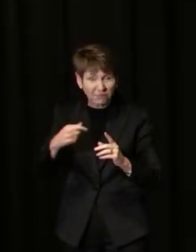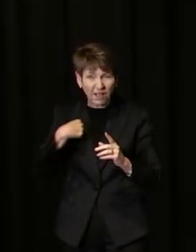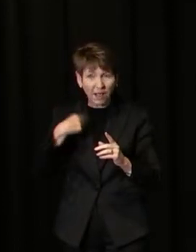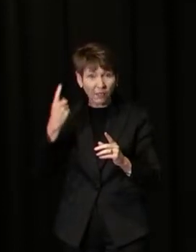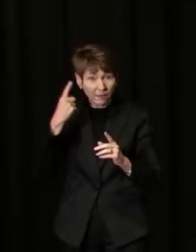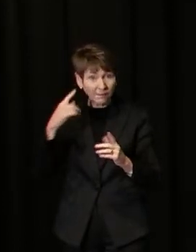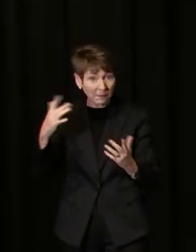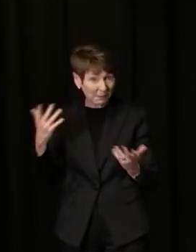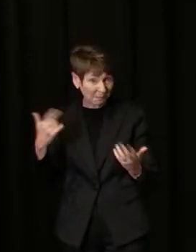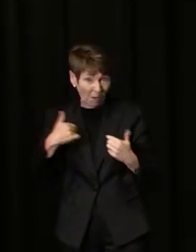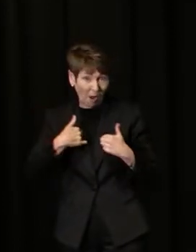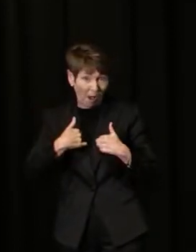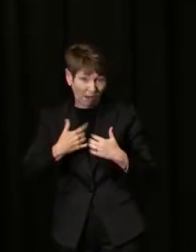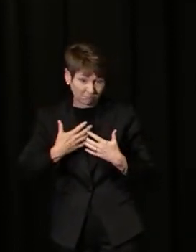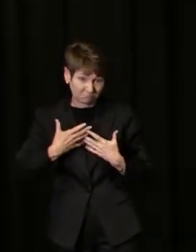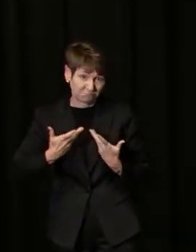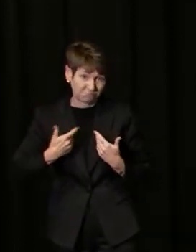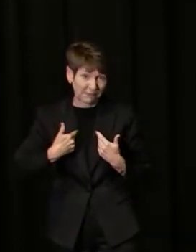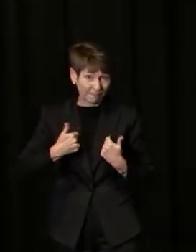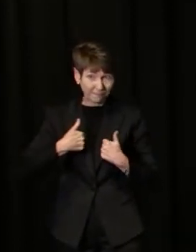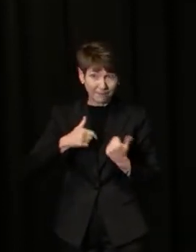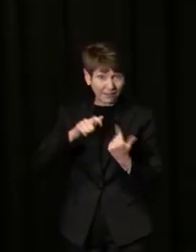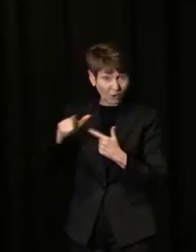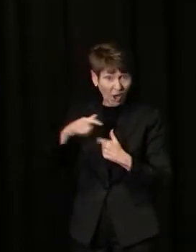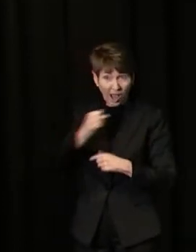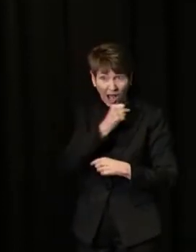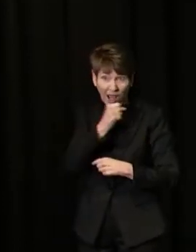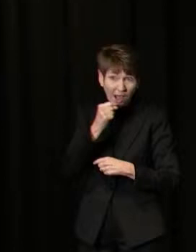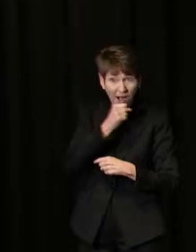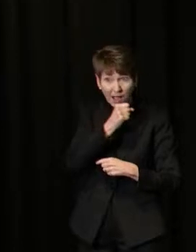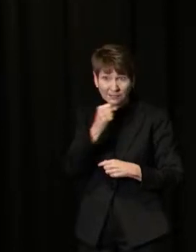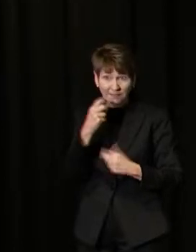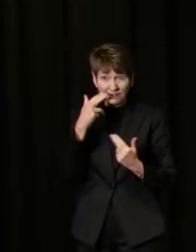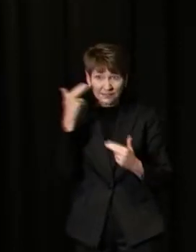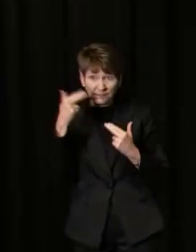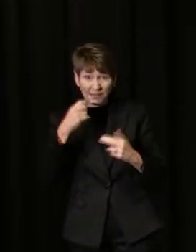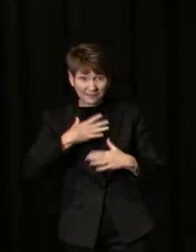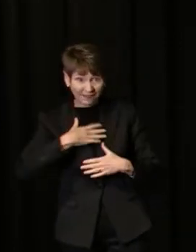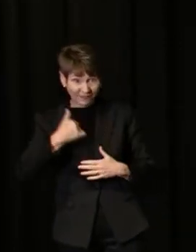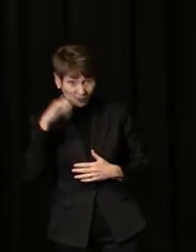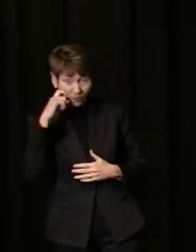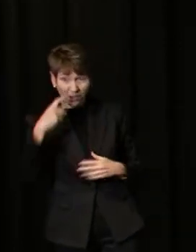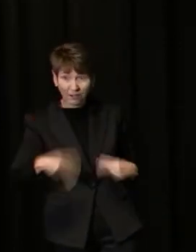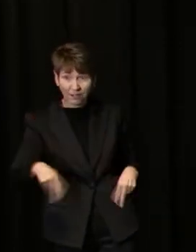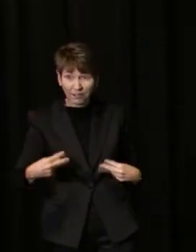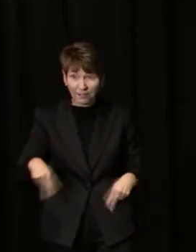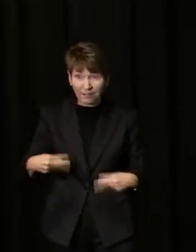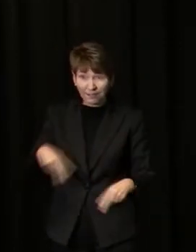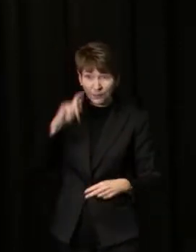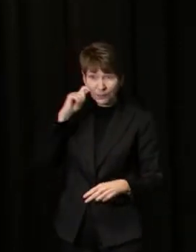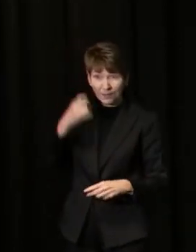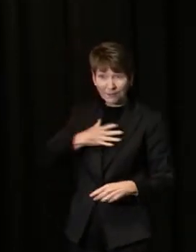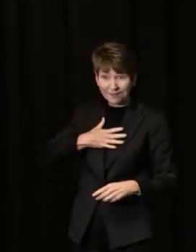to personally being at those sorts of venues this coming Friday. But if we have to confirm that,